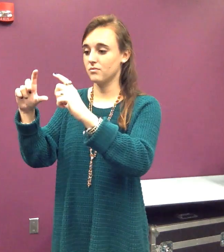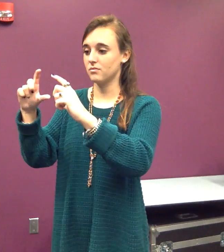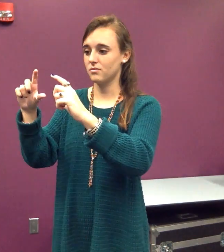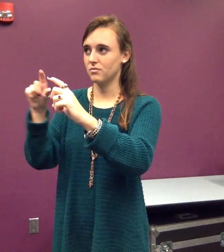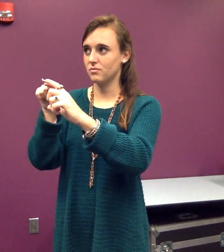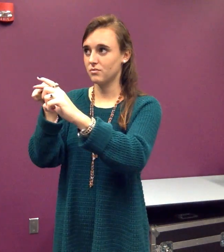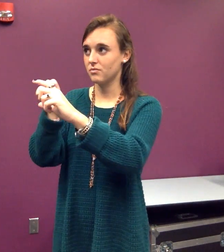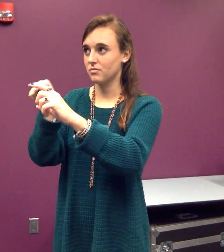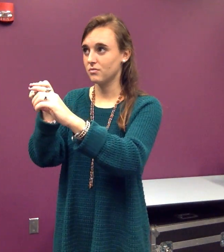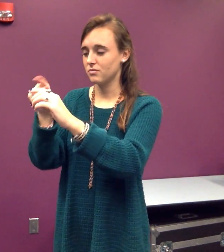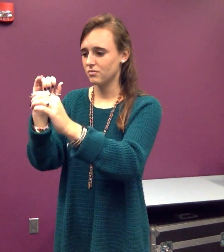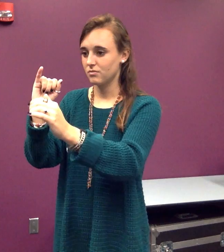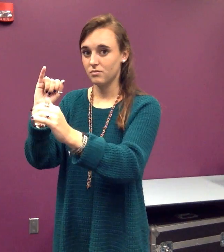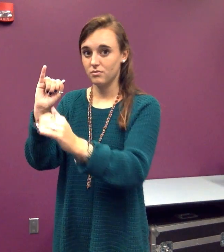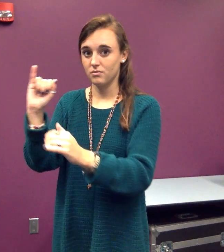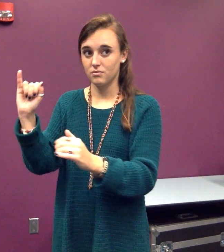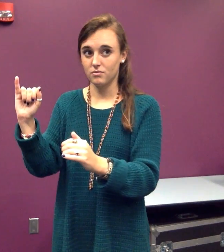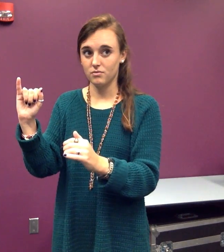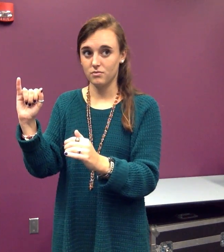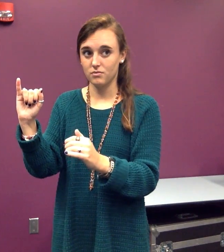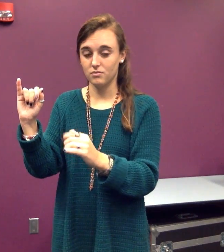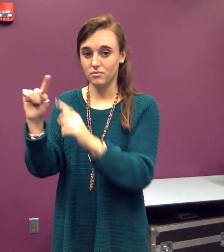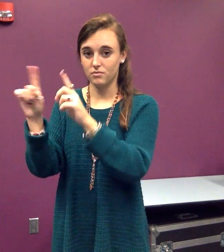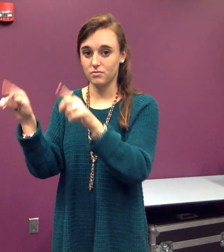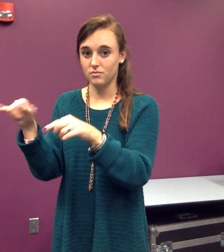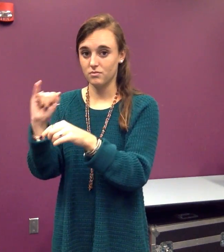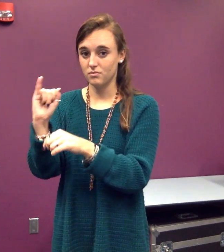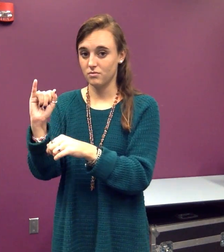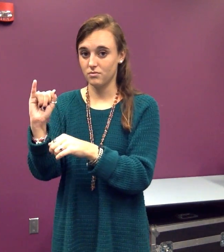eye. You can write it lightly if you want to.